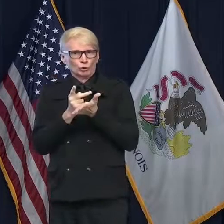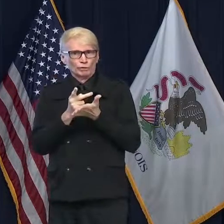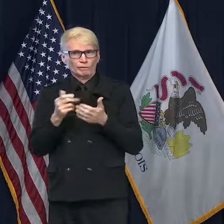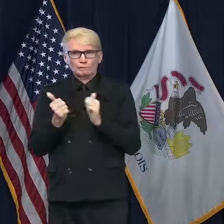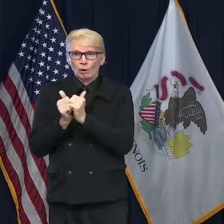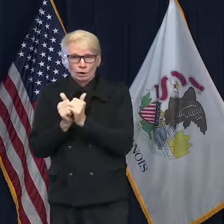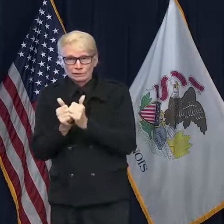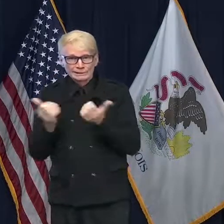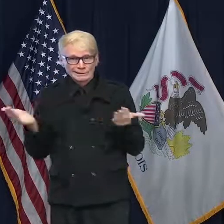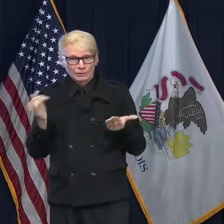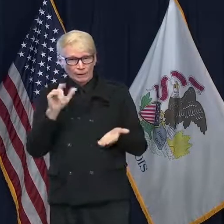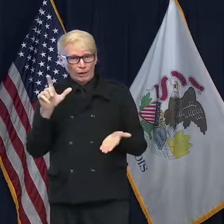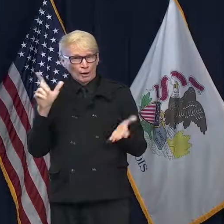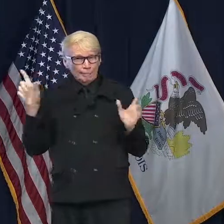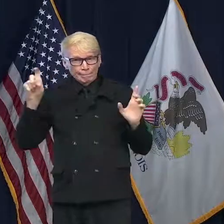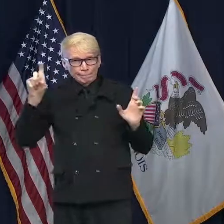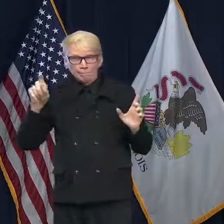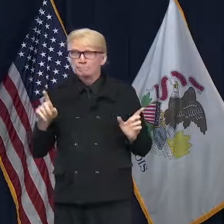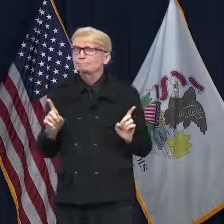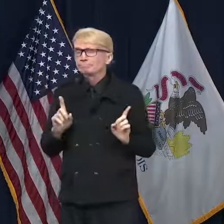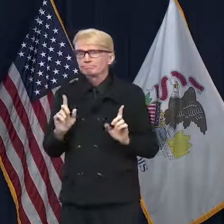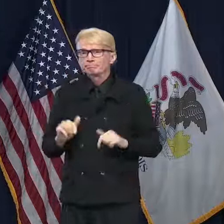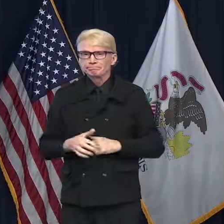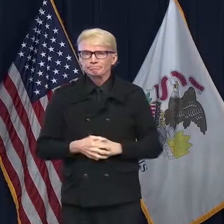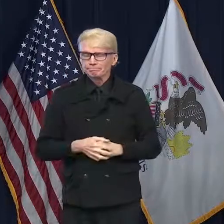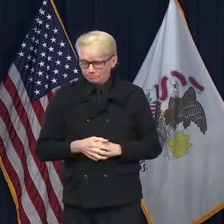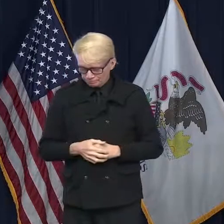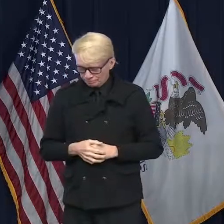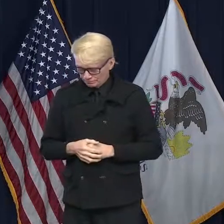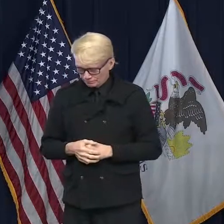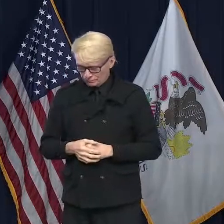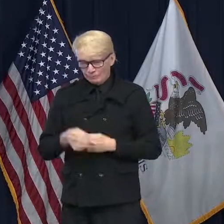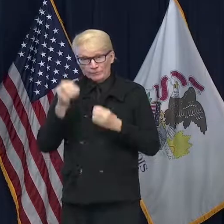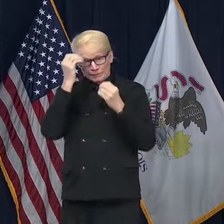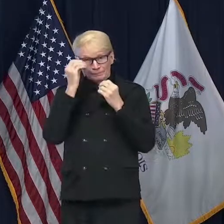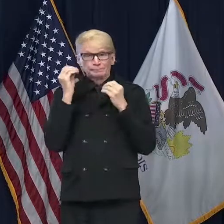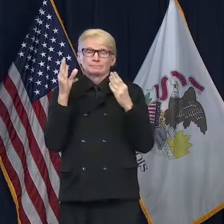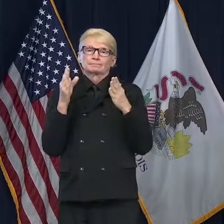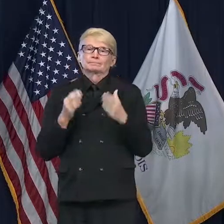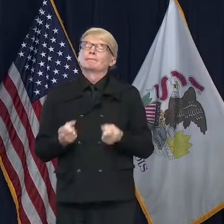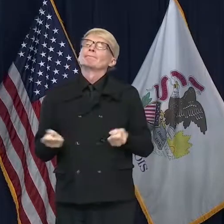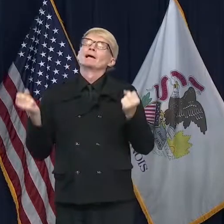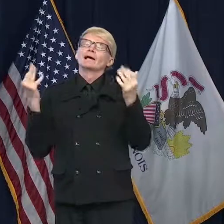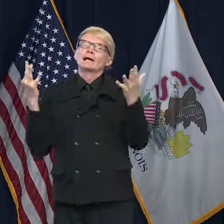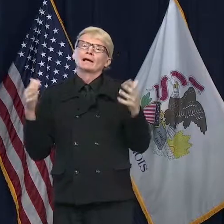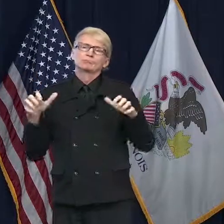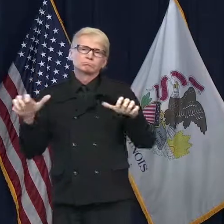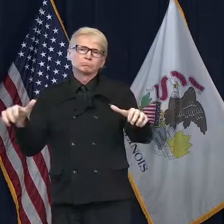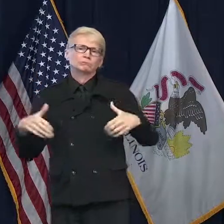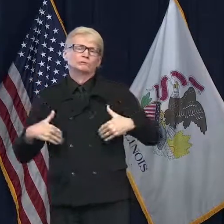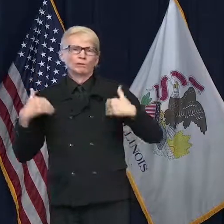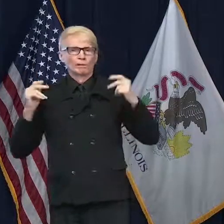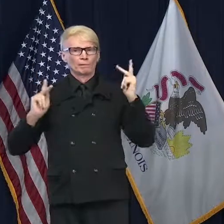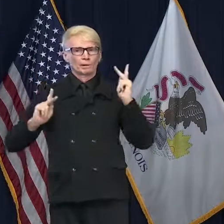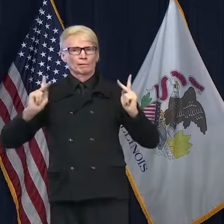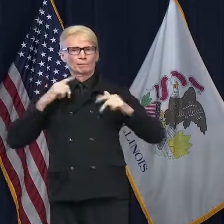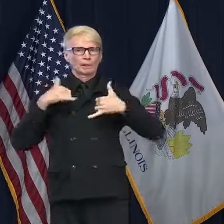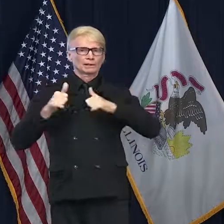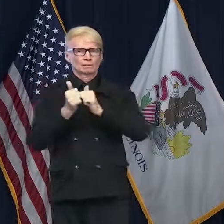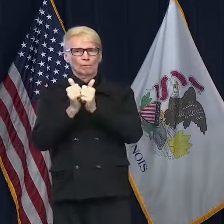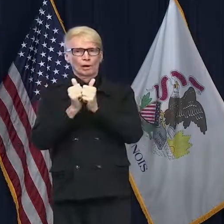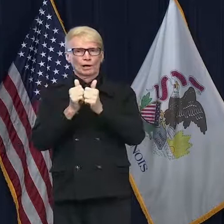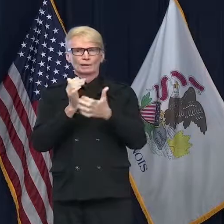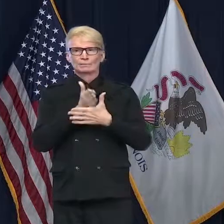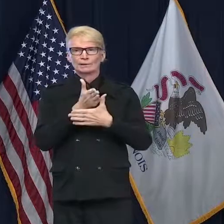sense. I'm happy to allow, as you know, there are many more people who are playing youth sports today as a result of the movement